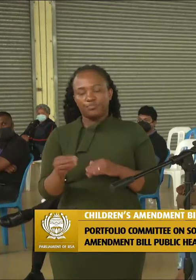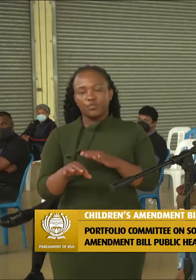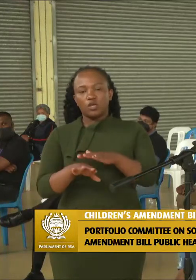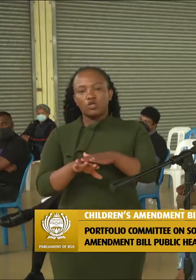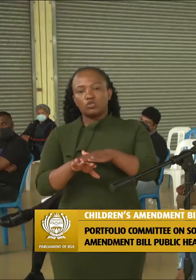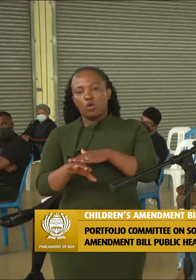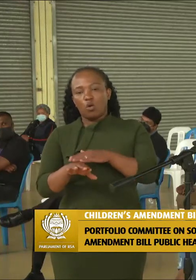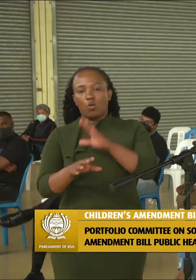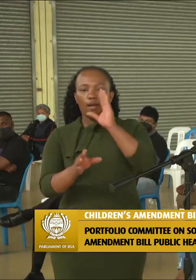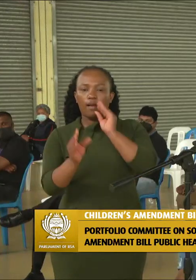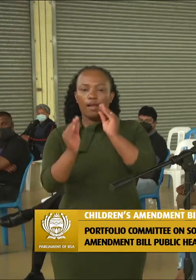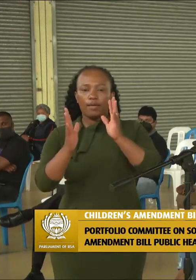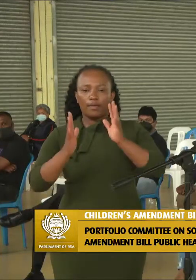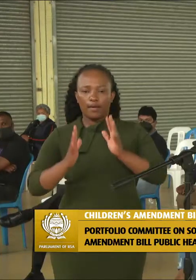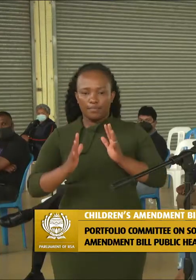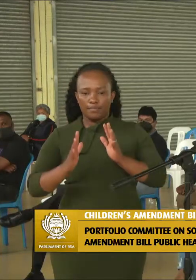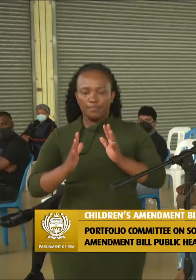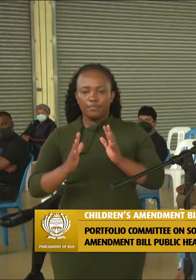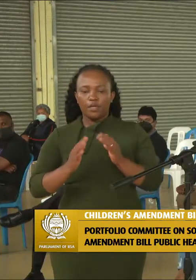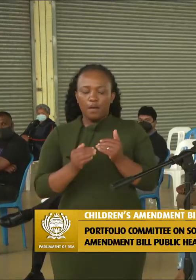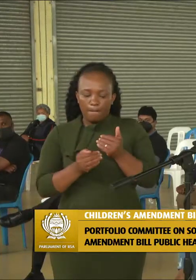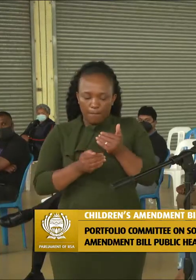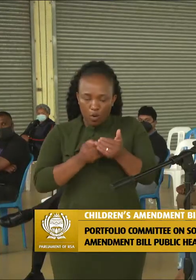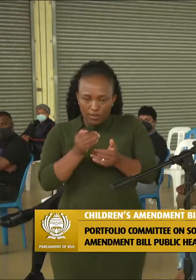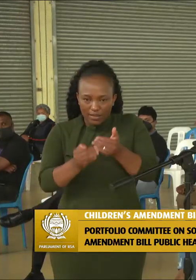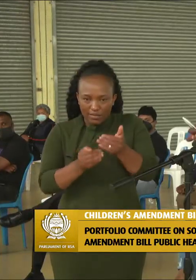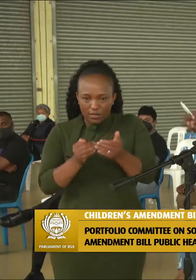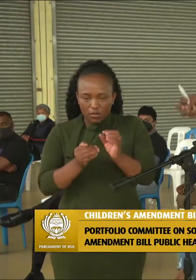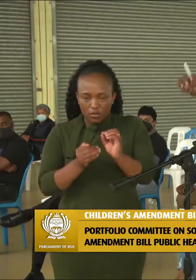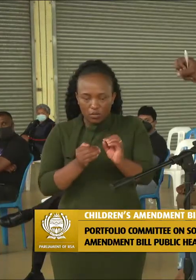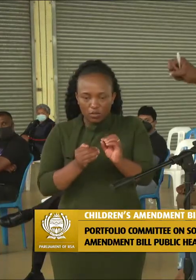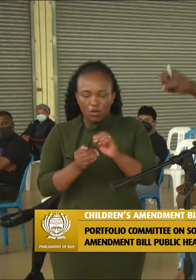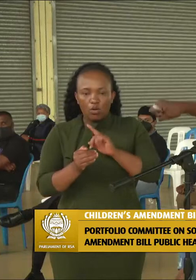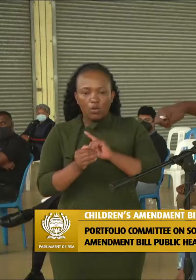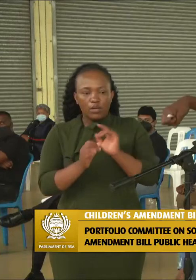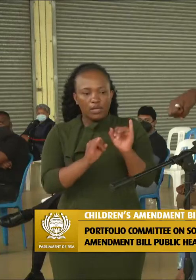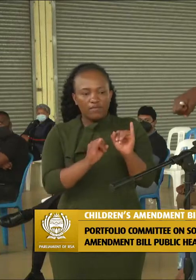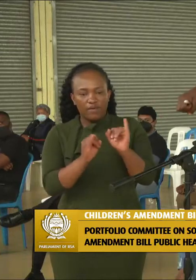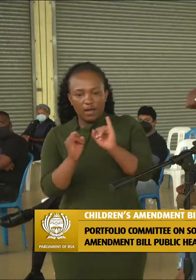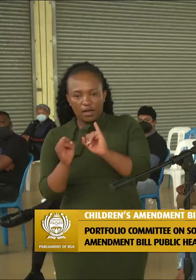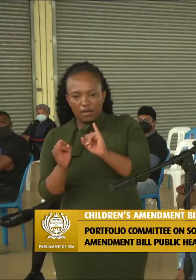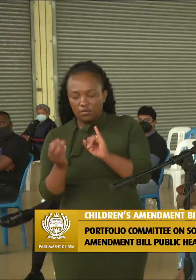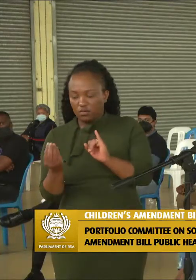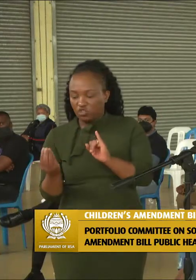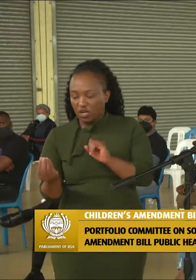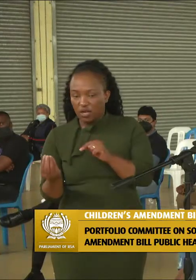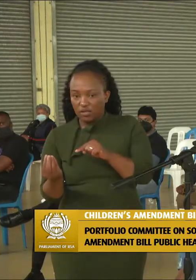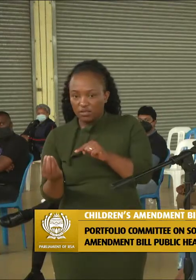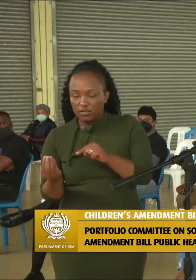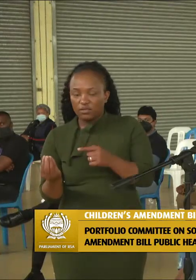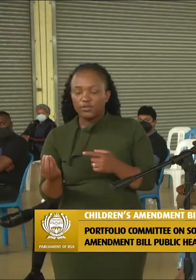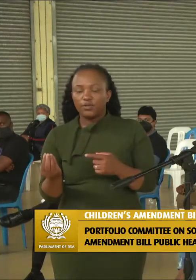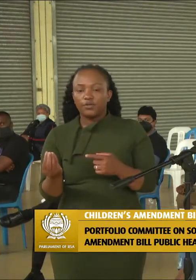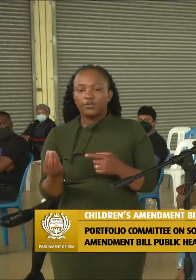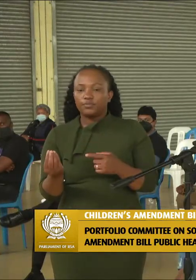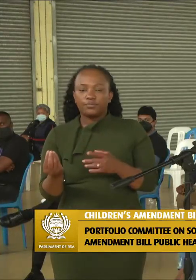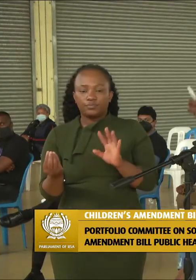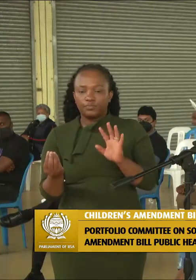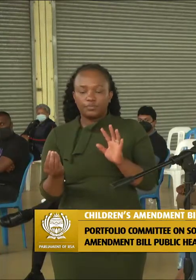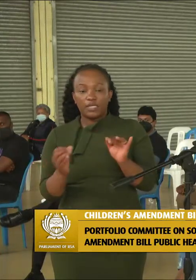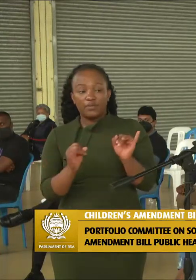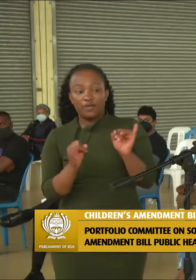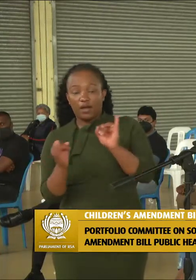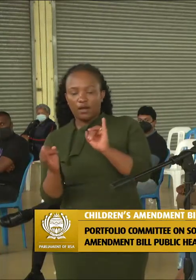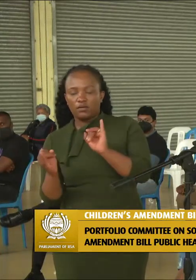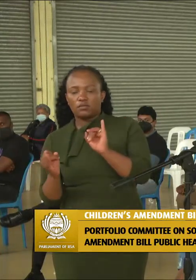khona process abayenzayo whereby they invite umntwana, they invite lentuzana